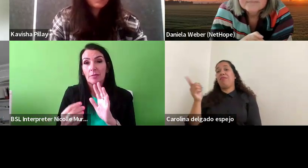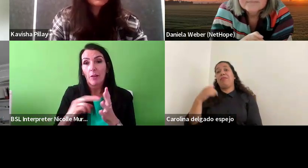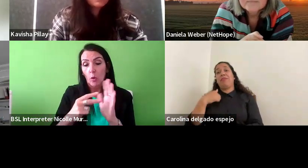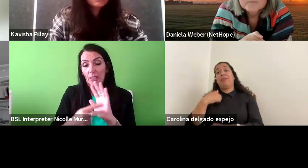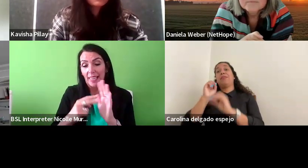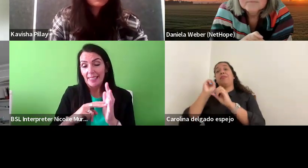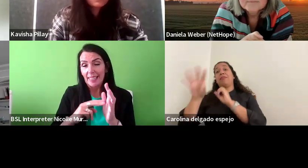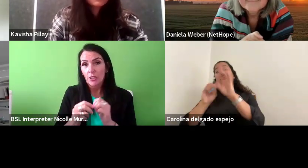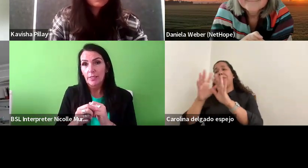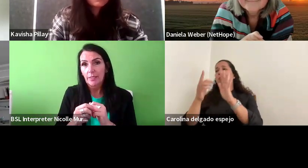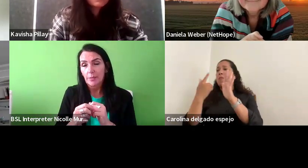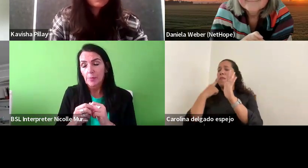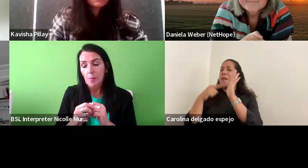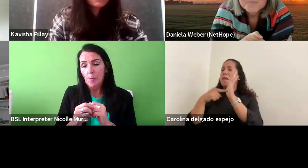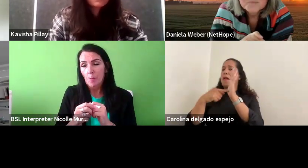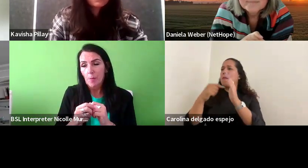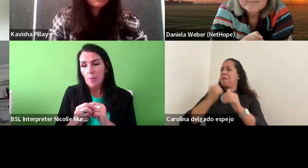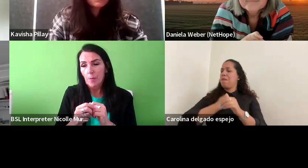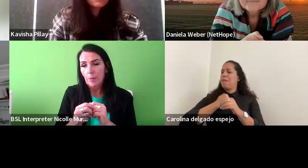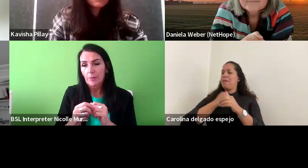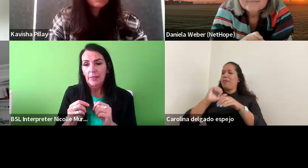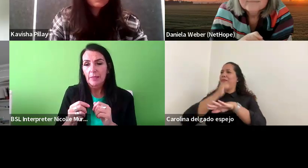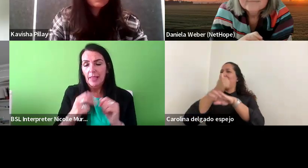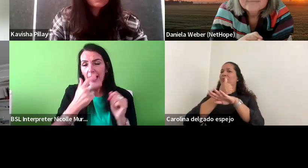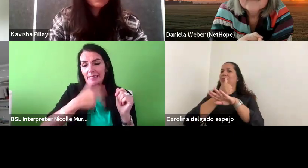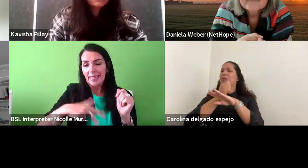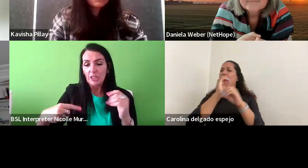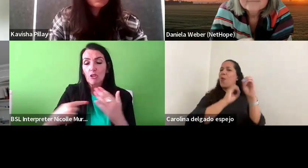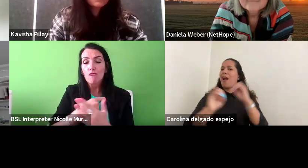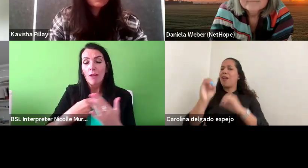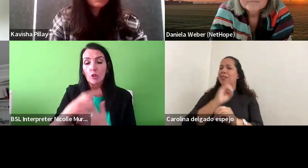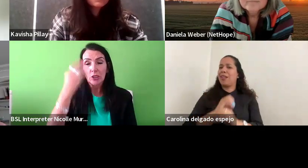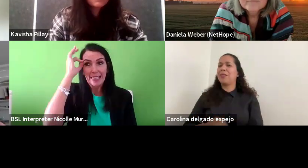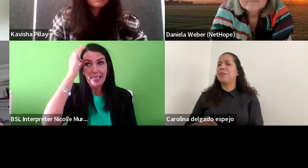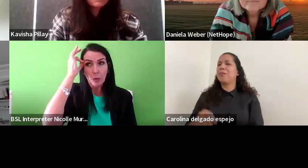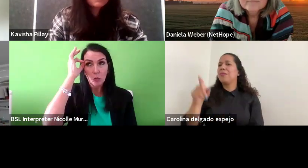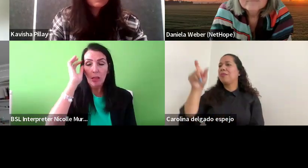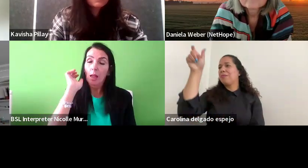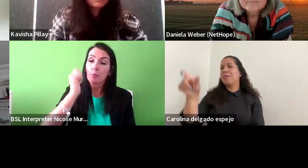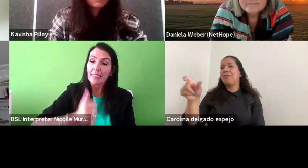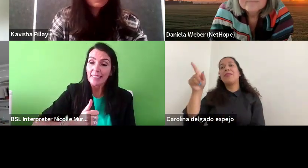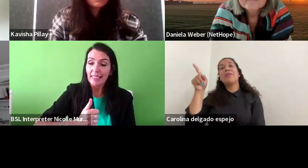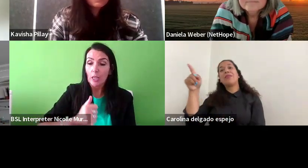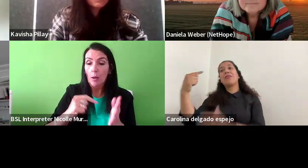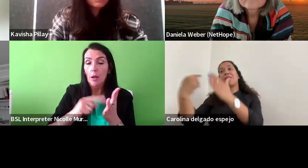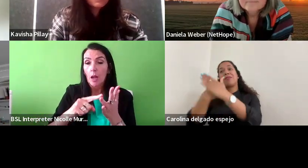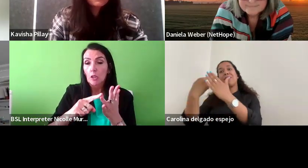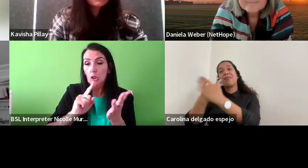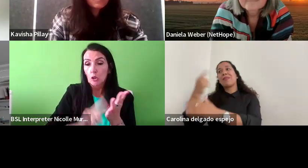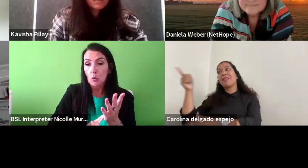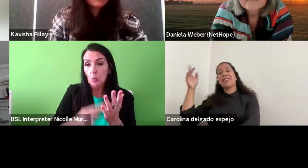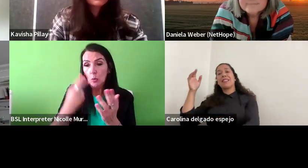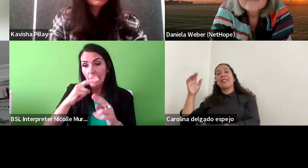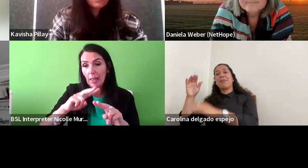can tell you which one it is. It's the Danish Refugee Council that has developed a modeling tool called Foresight, on the